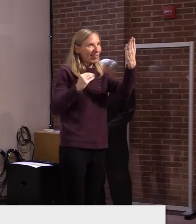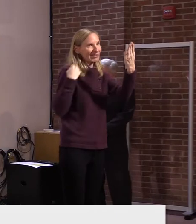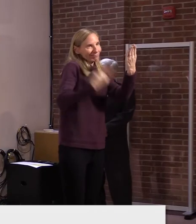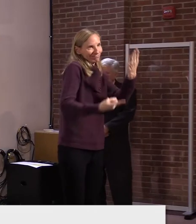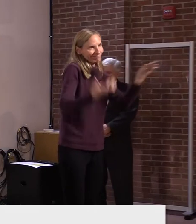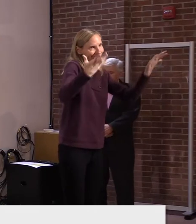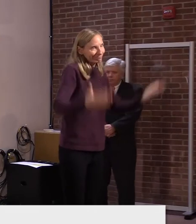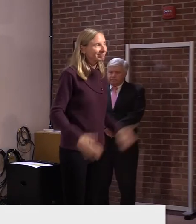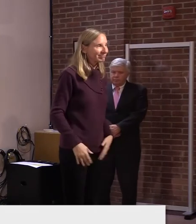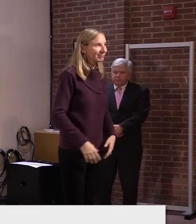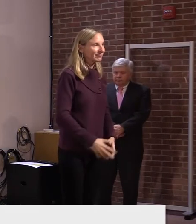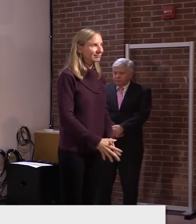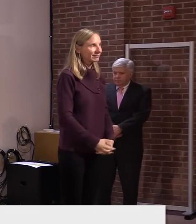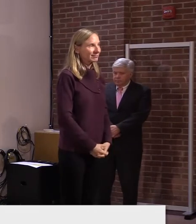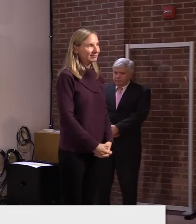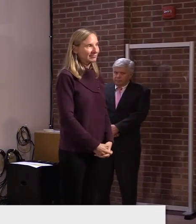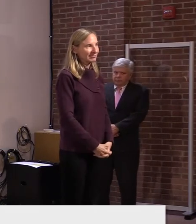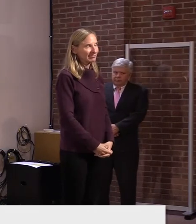Thank you.